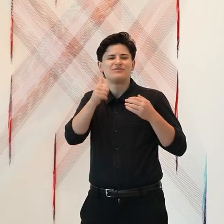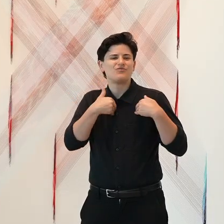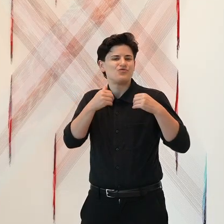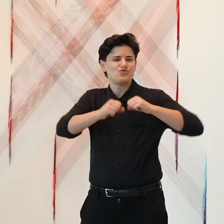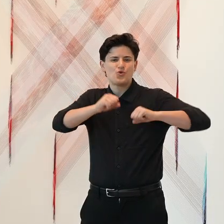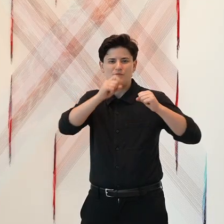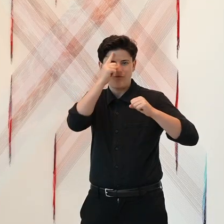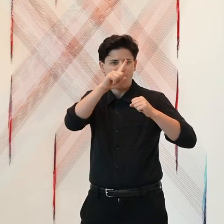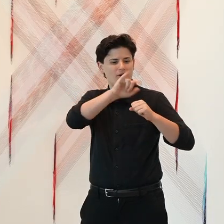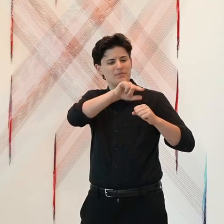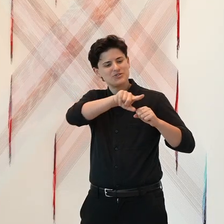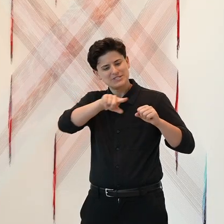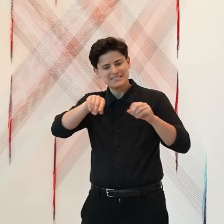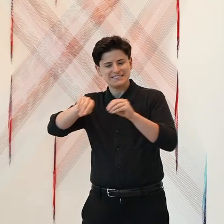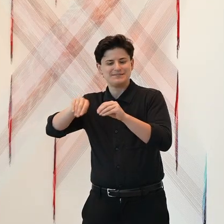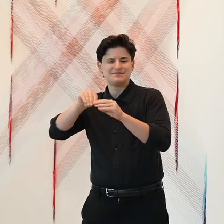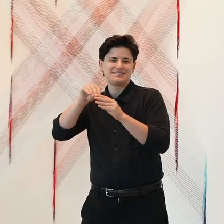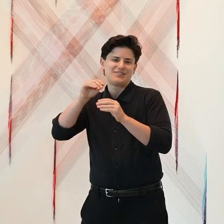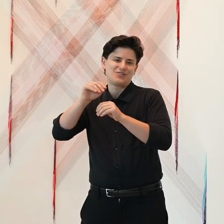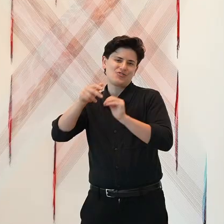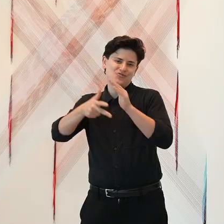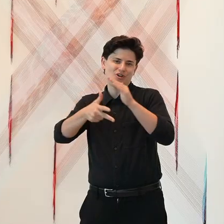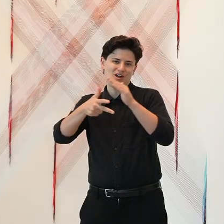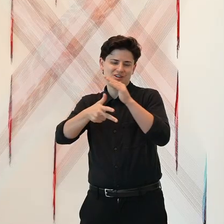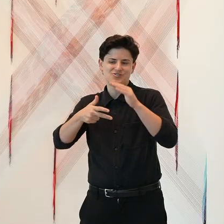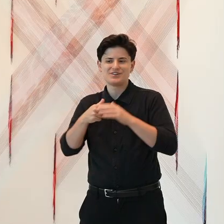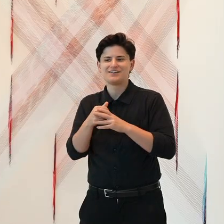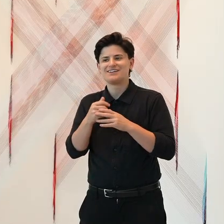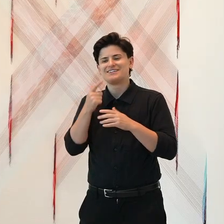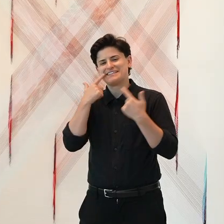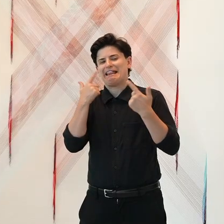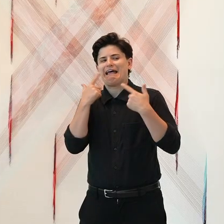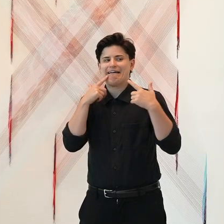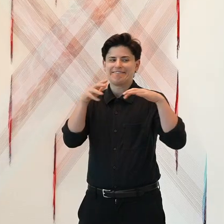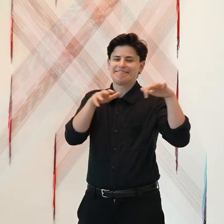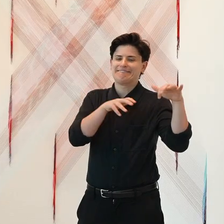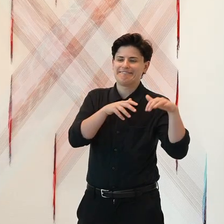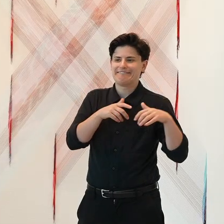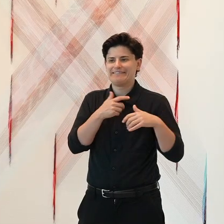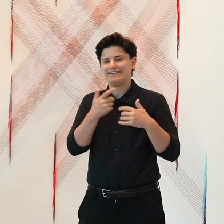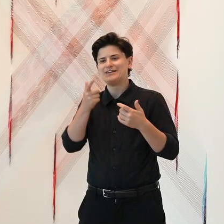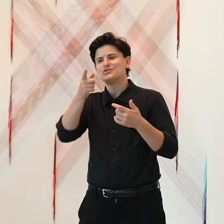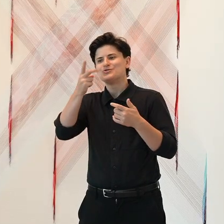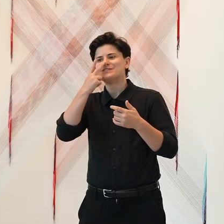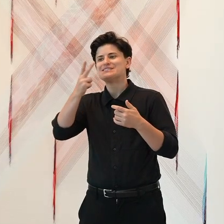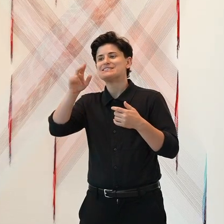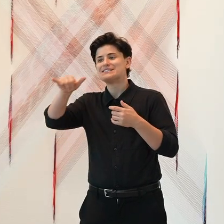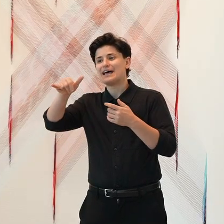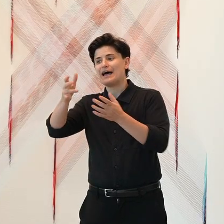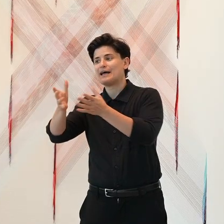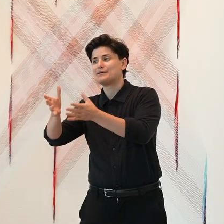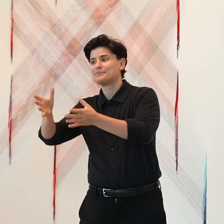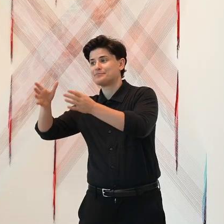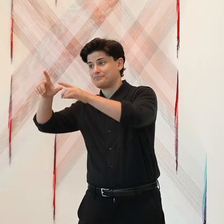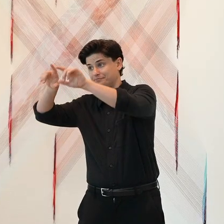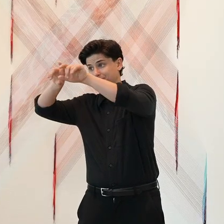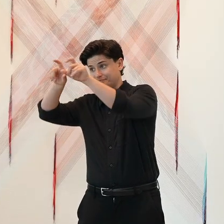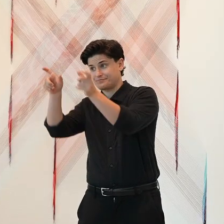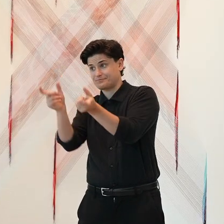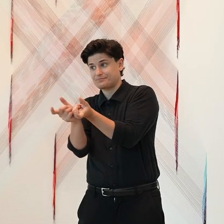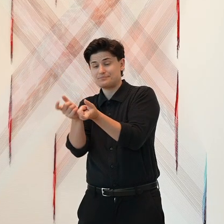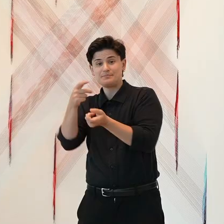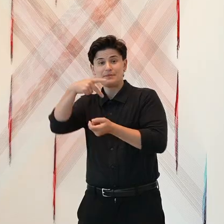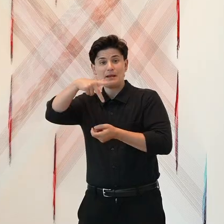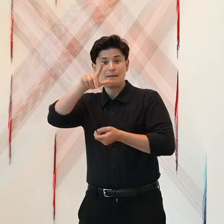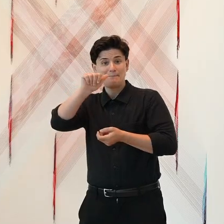so she did this little platter over here, and